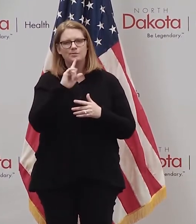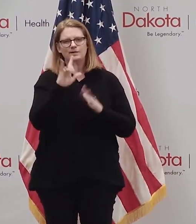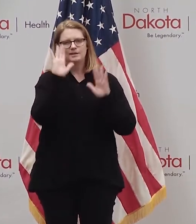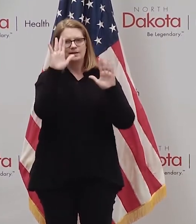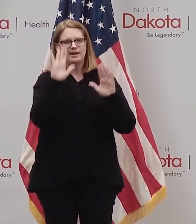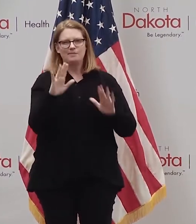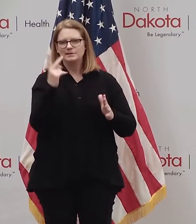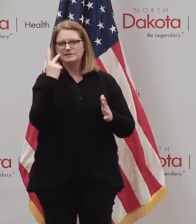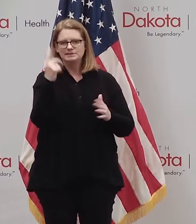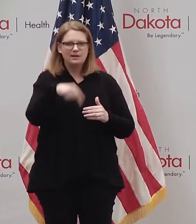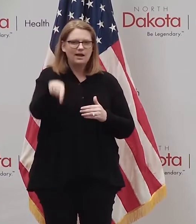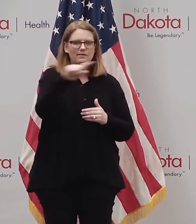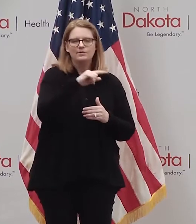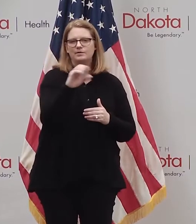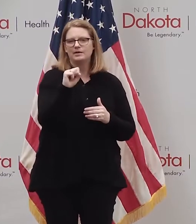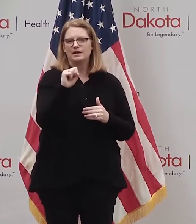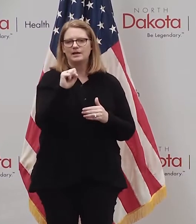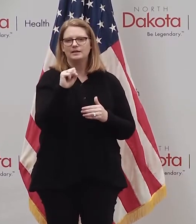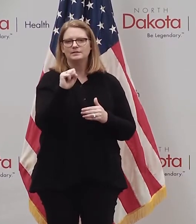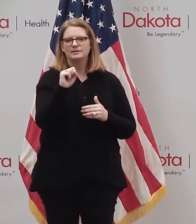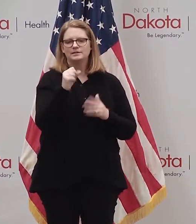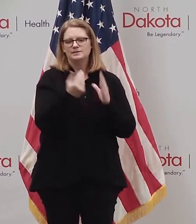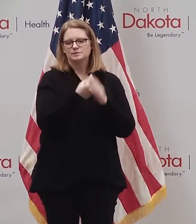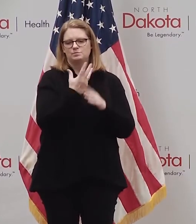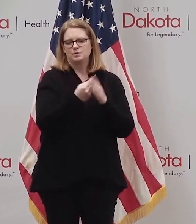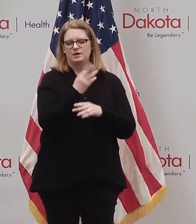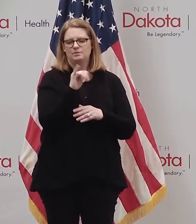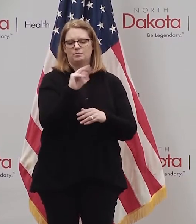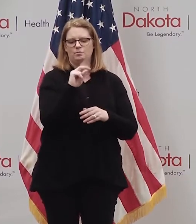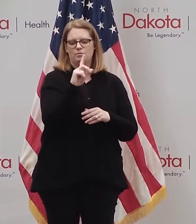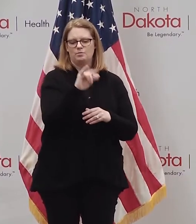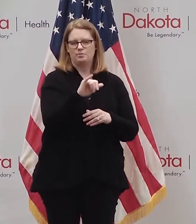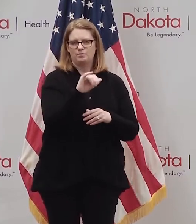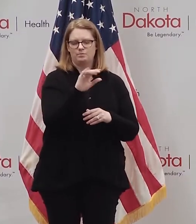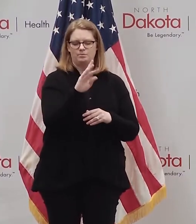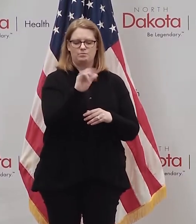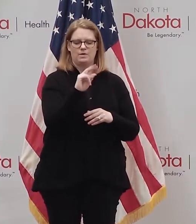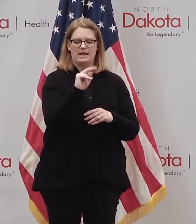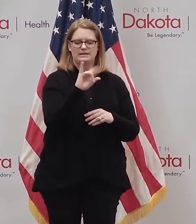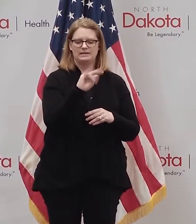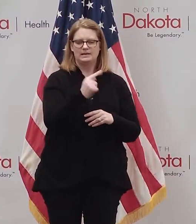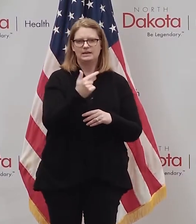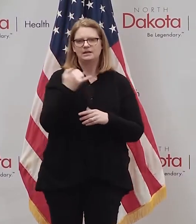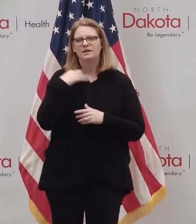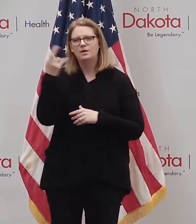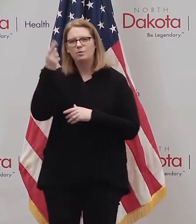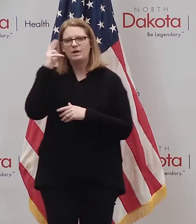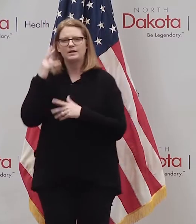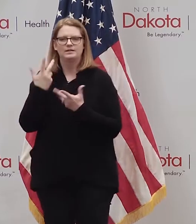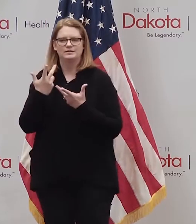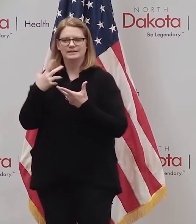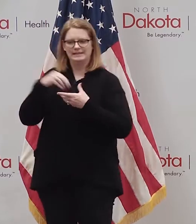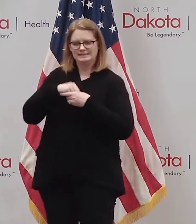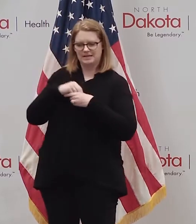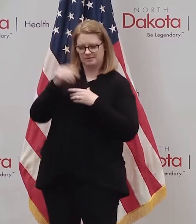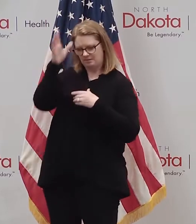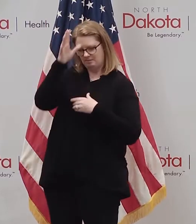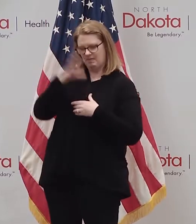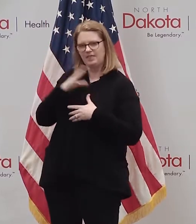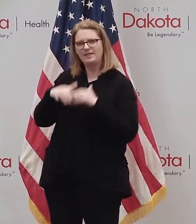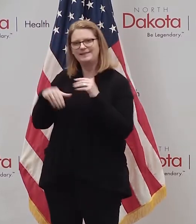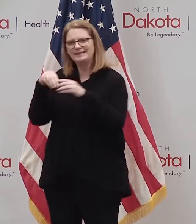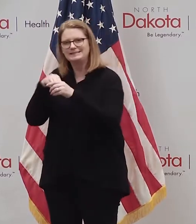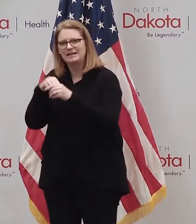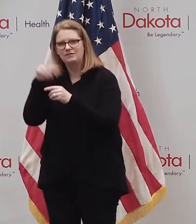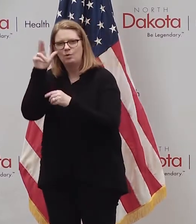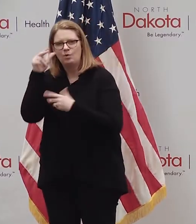And as Ronald Reagan famously said one time, there's nothing better for the inside of a man than the outside of a horse. And so